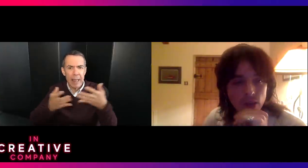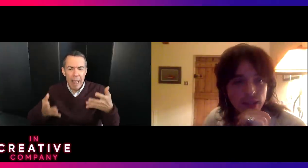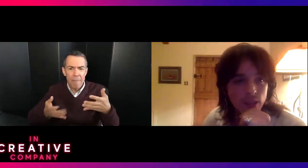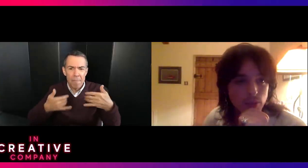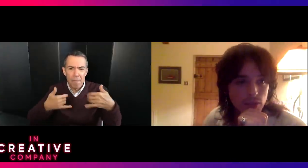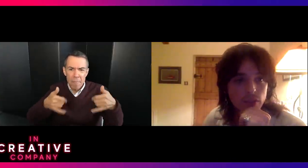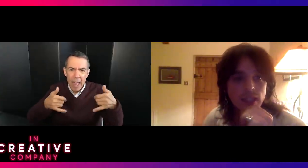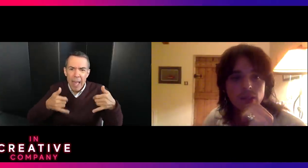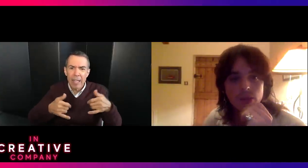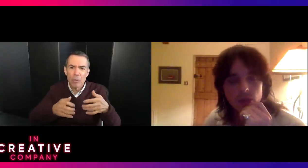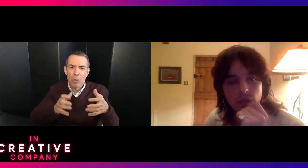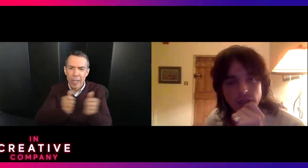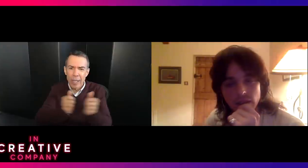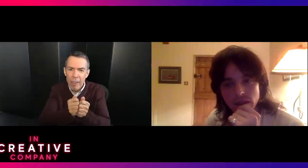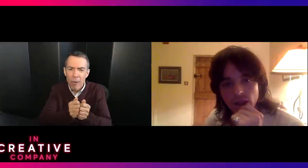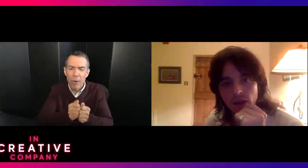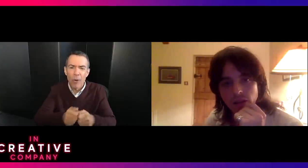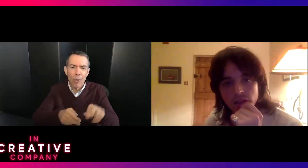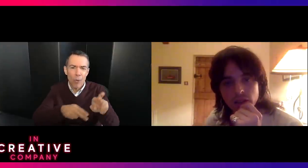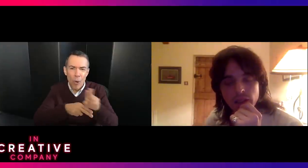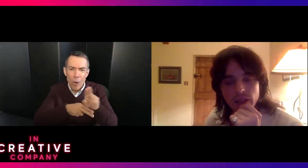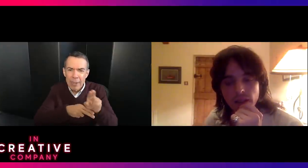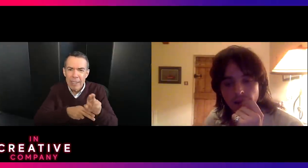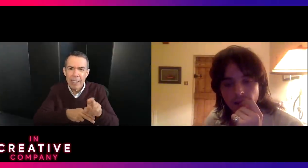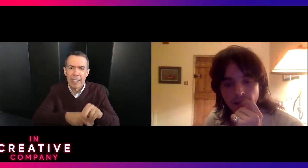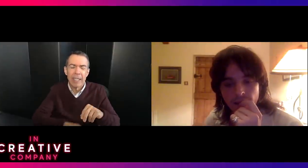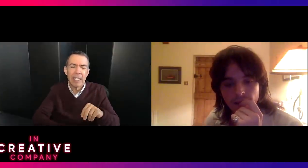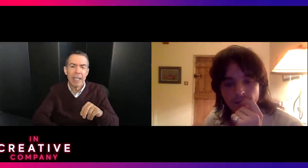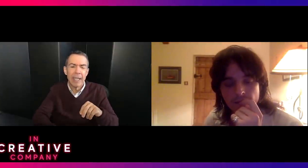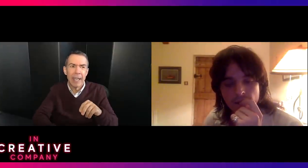playing together leading up to the film and rehearsing the songs.